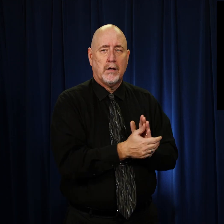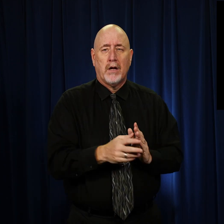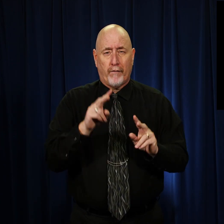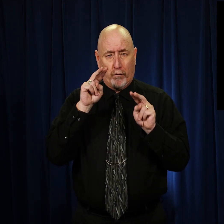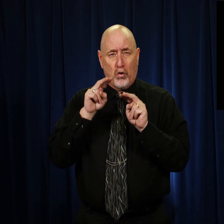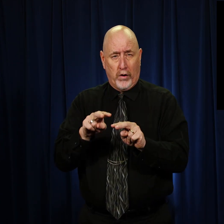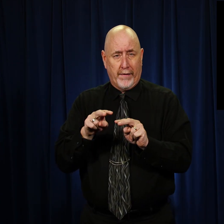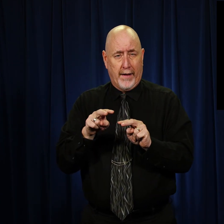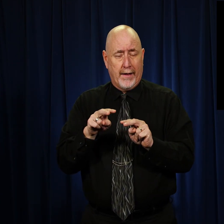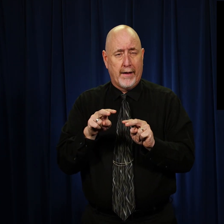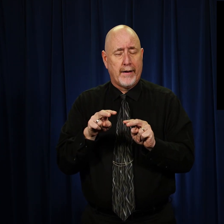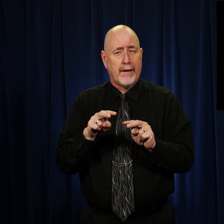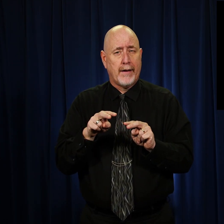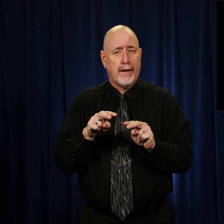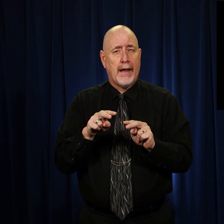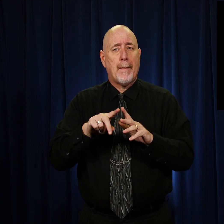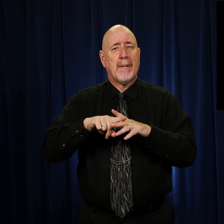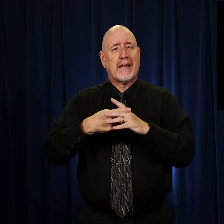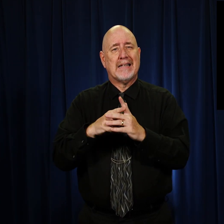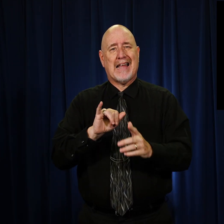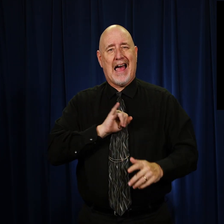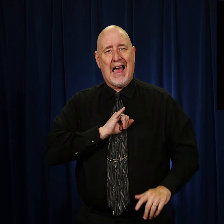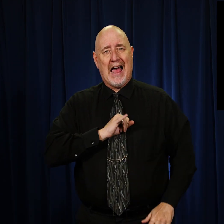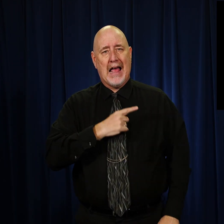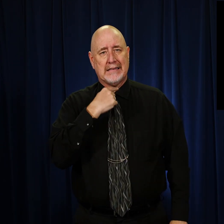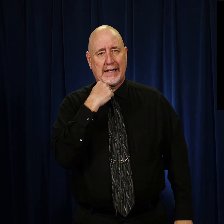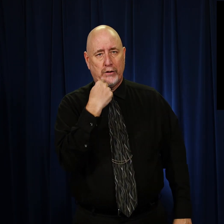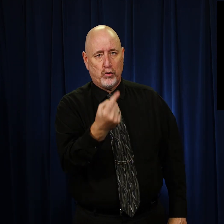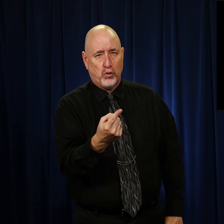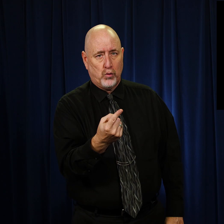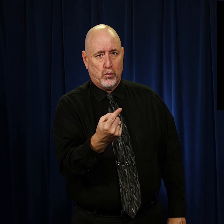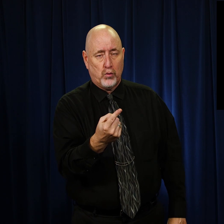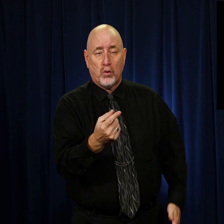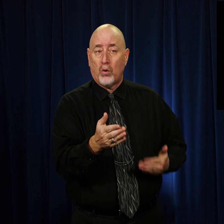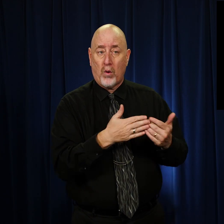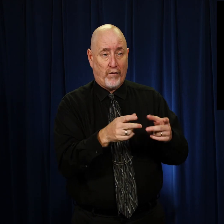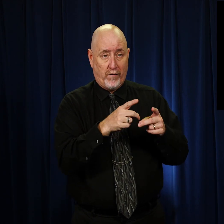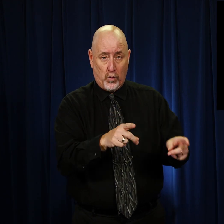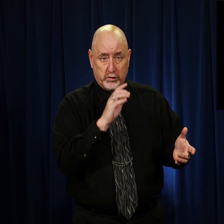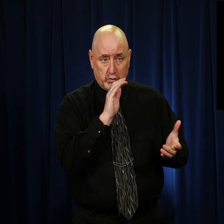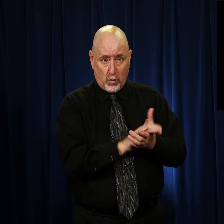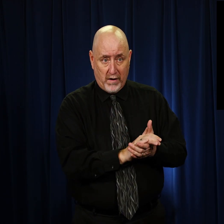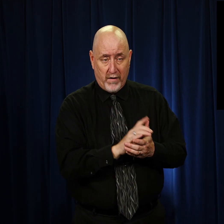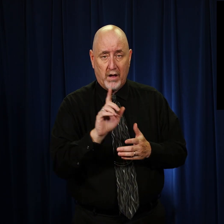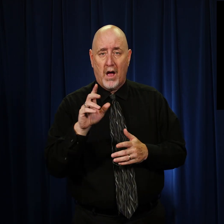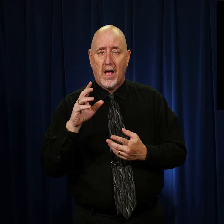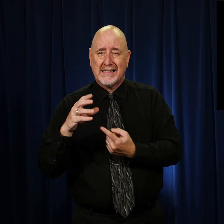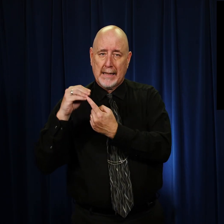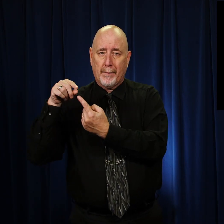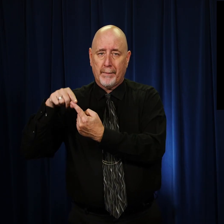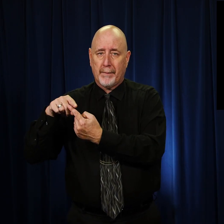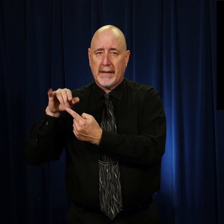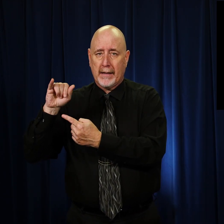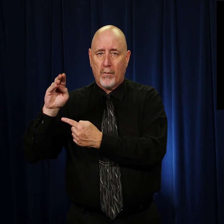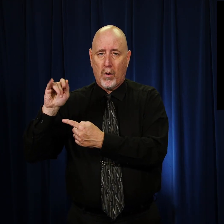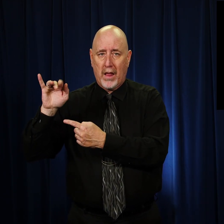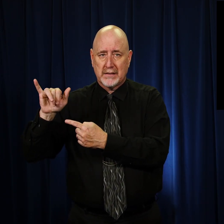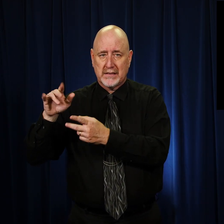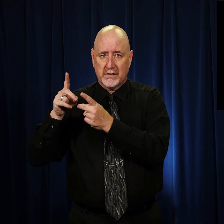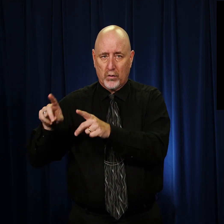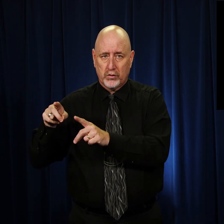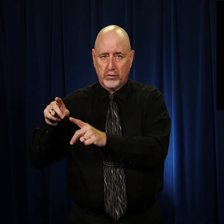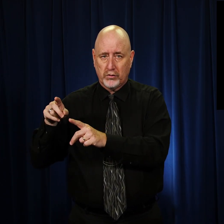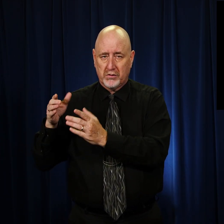you look at that, it begins with, and I say to you, whoever divorces his wife except for immorality, marries another, commits